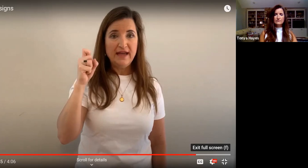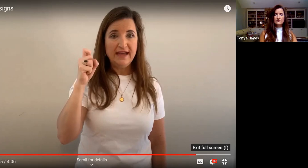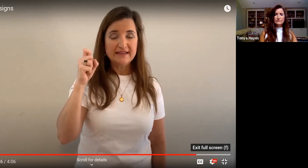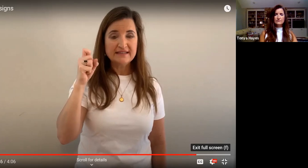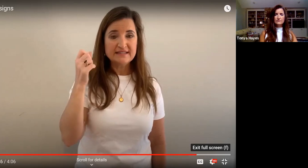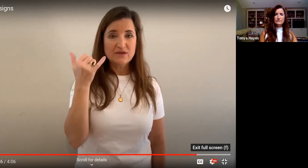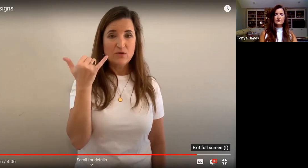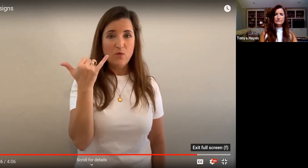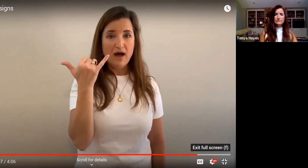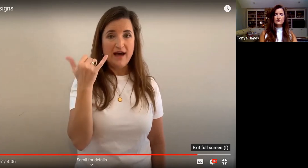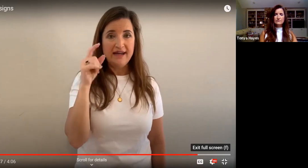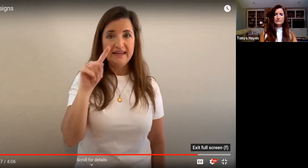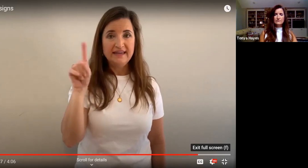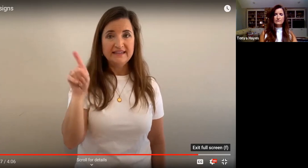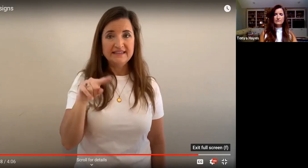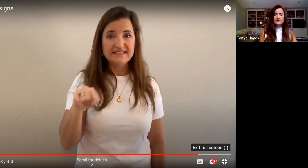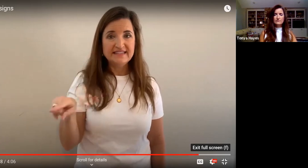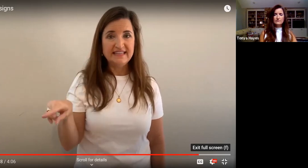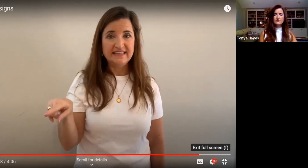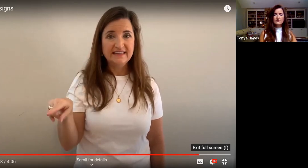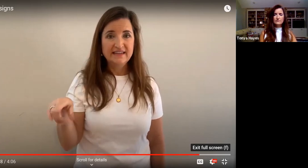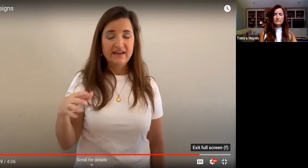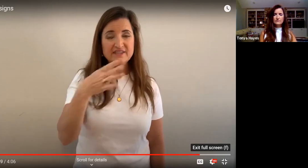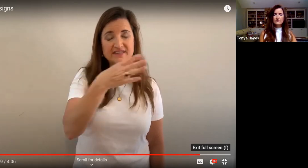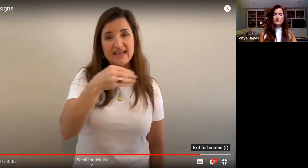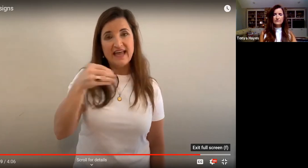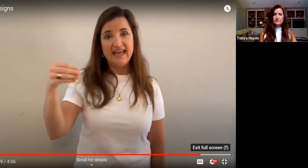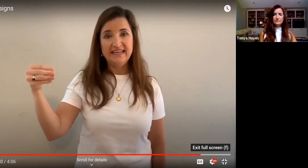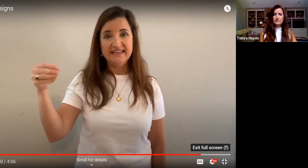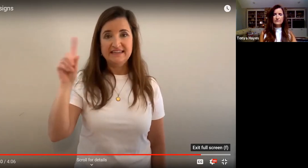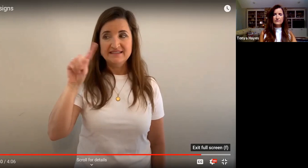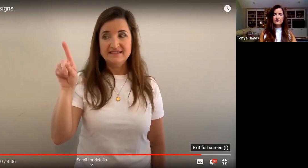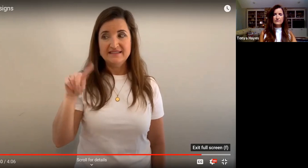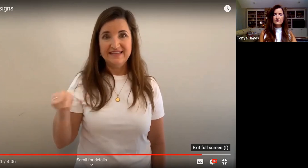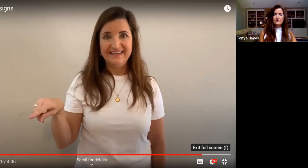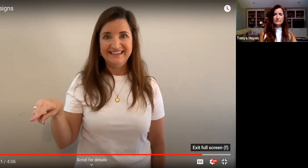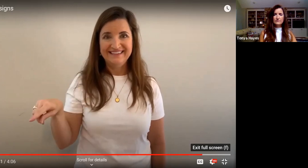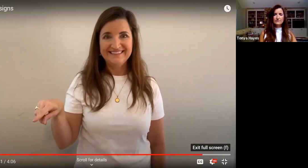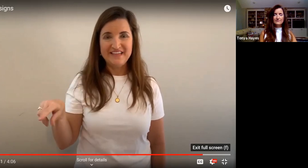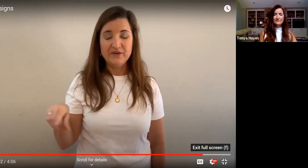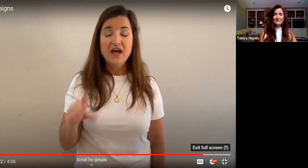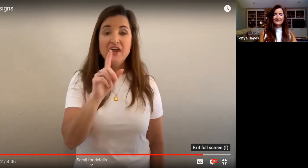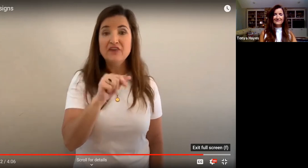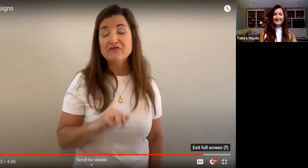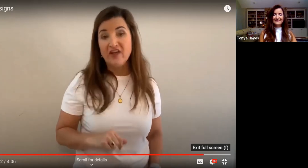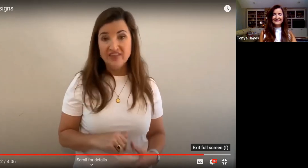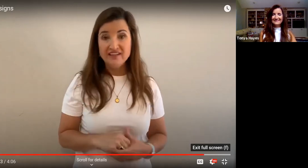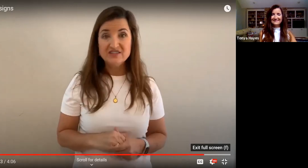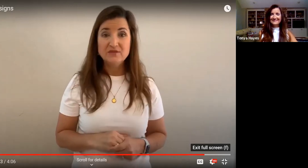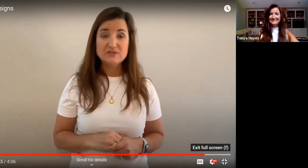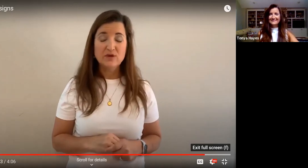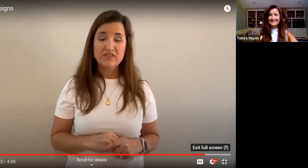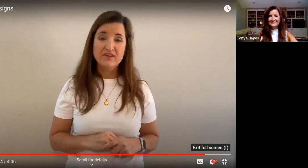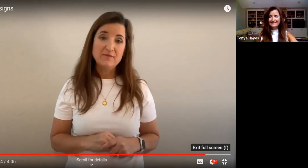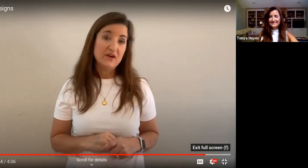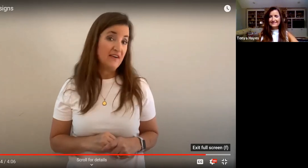W, X, Y, Z. And this is and Z. So another fun thing to